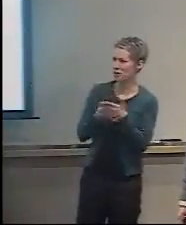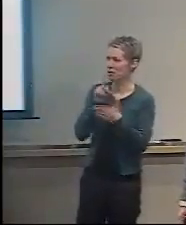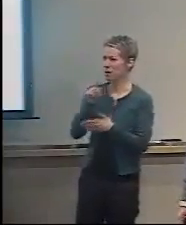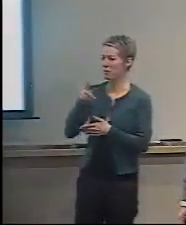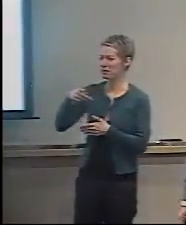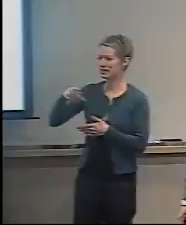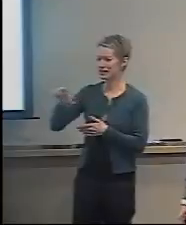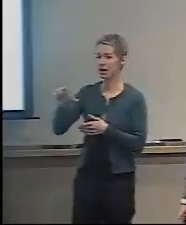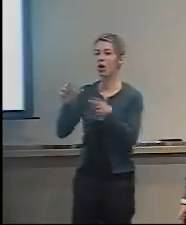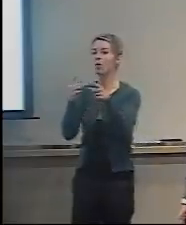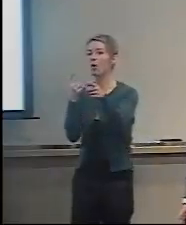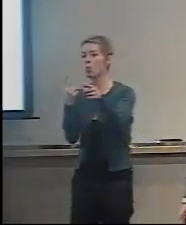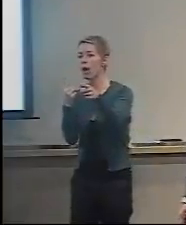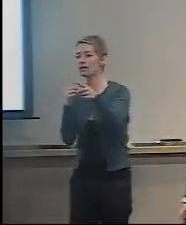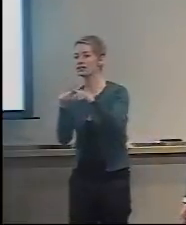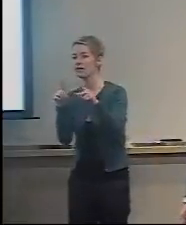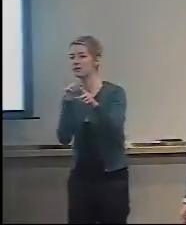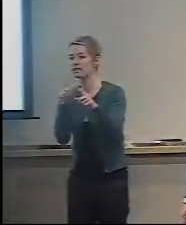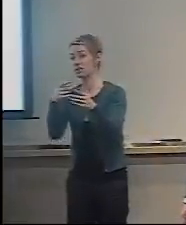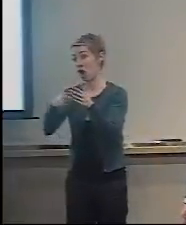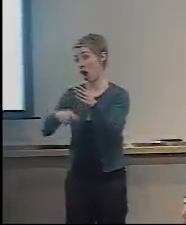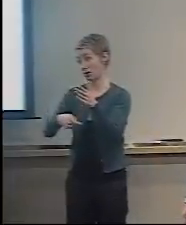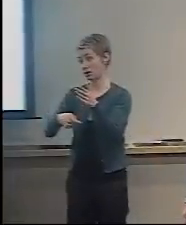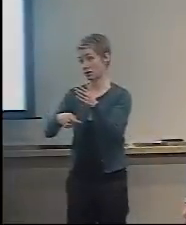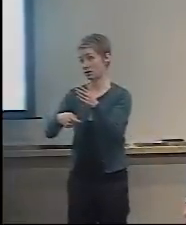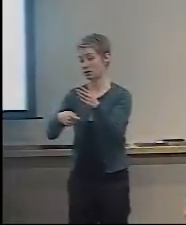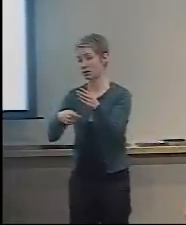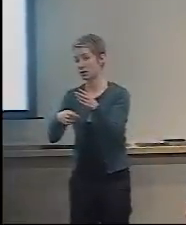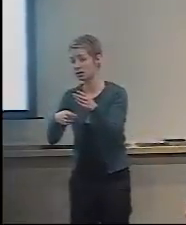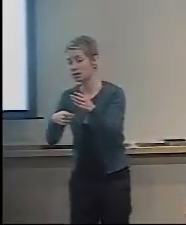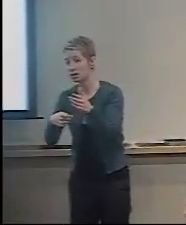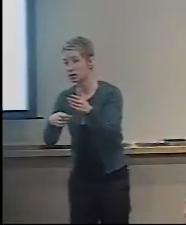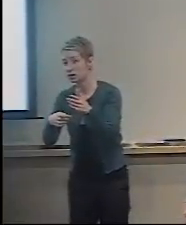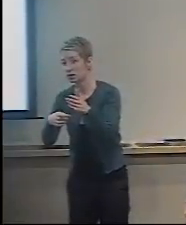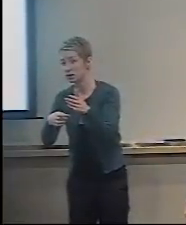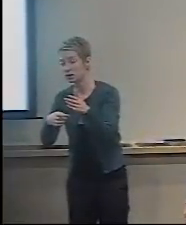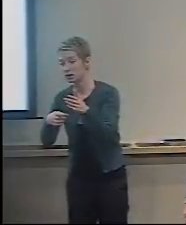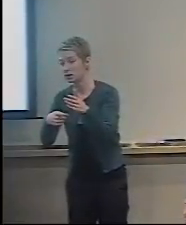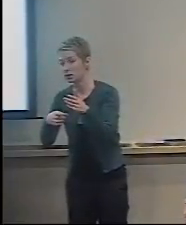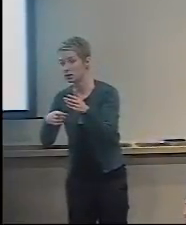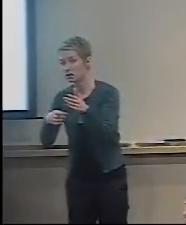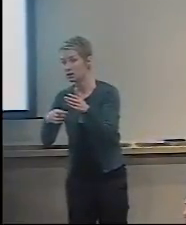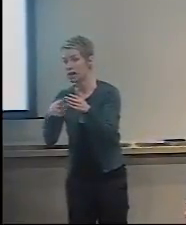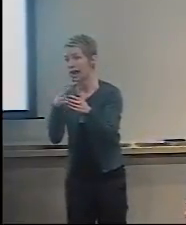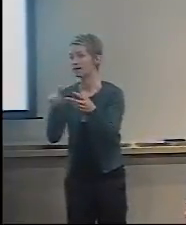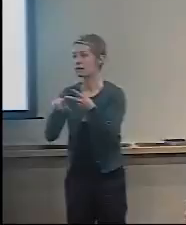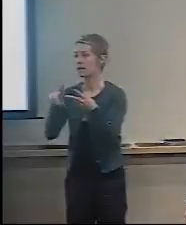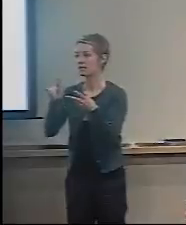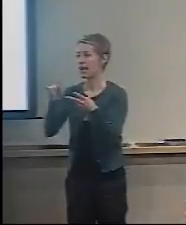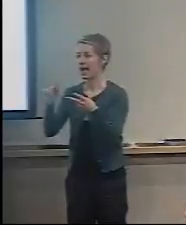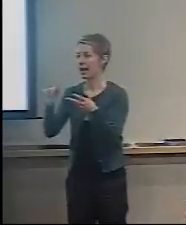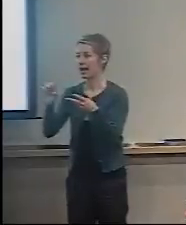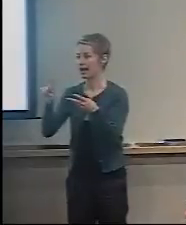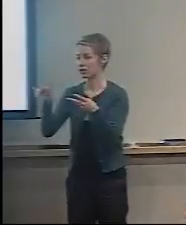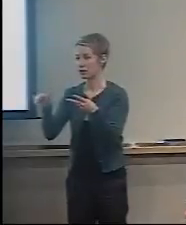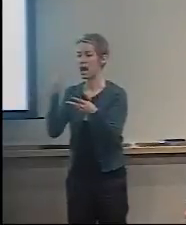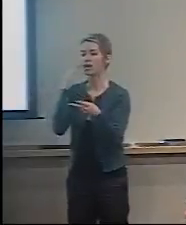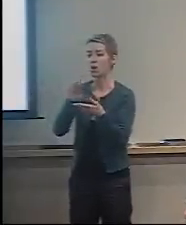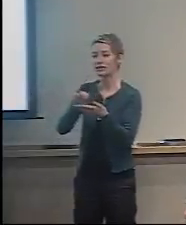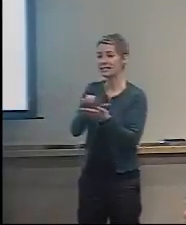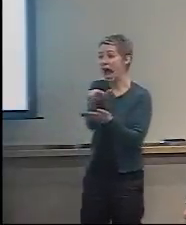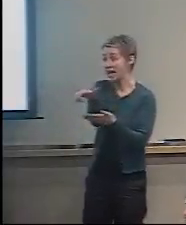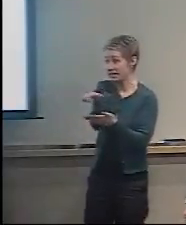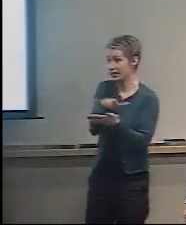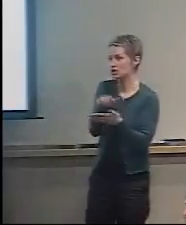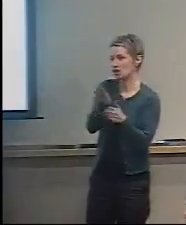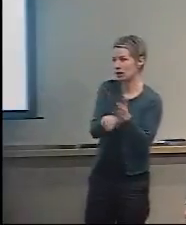One difference is the cost, barrier to entry might come into Yes. right? Because I know sidekicks are cheaper